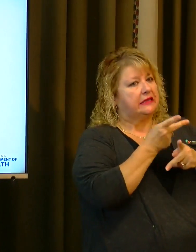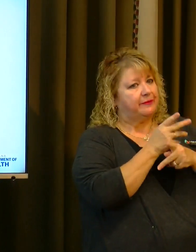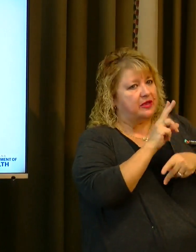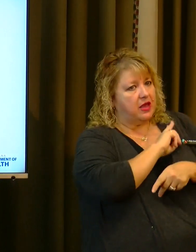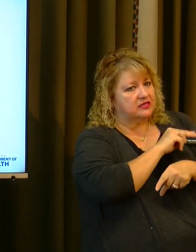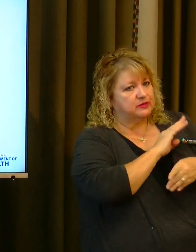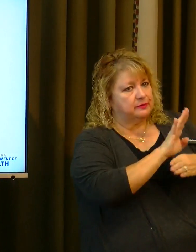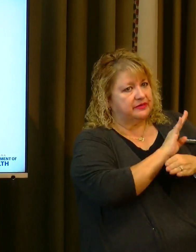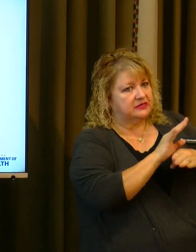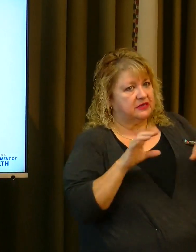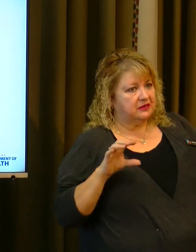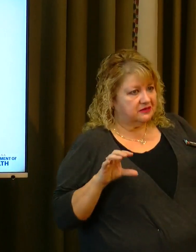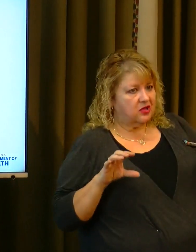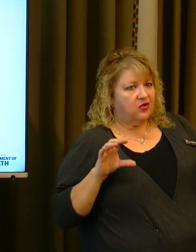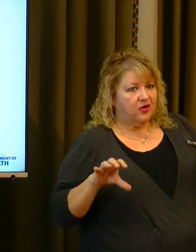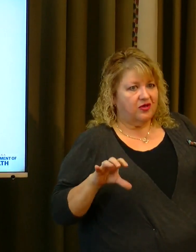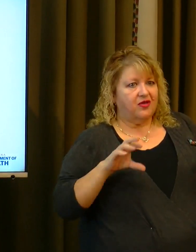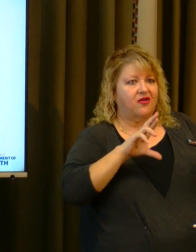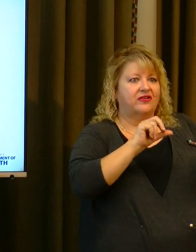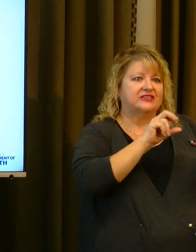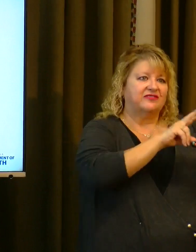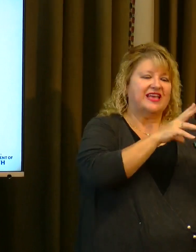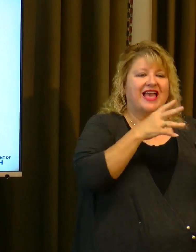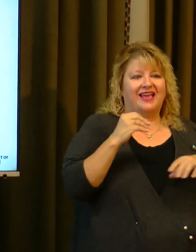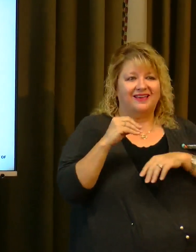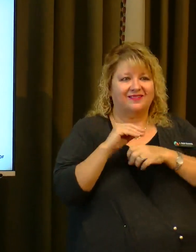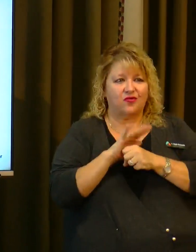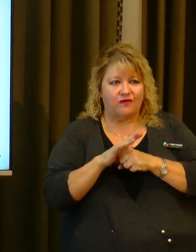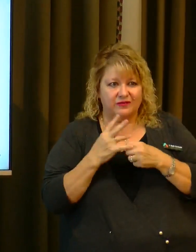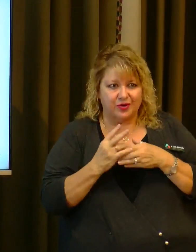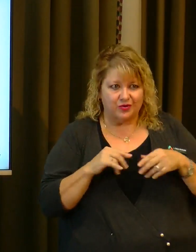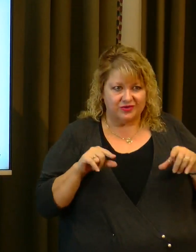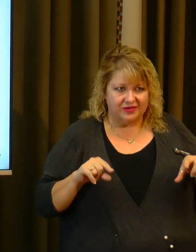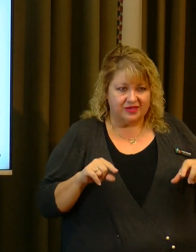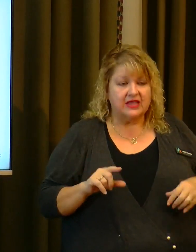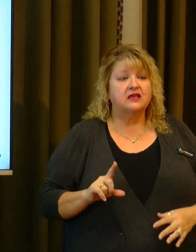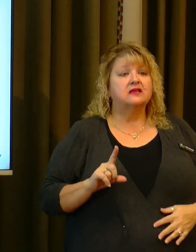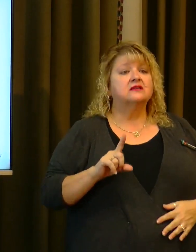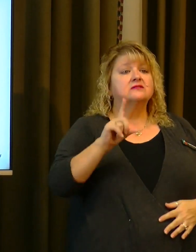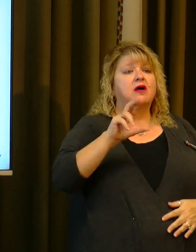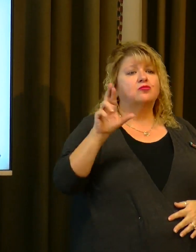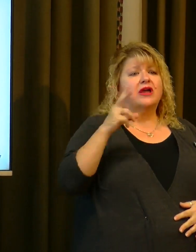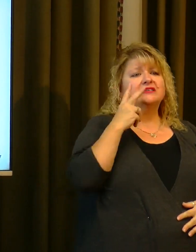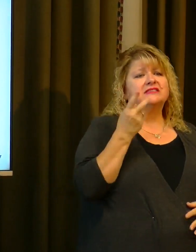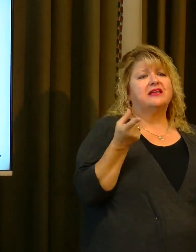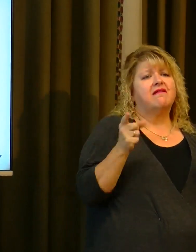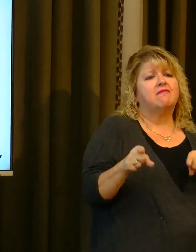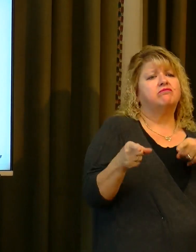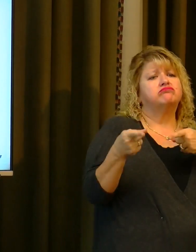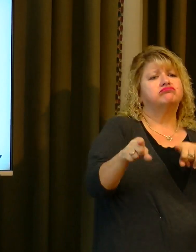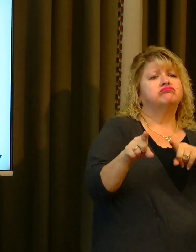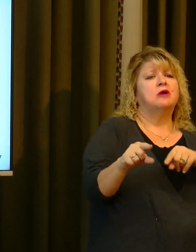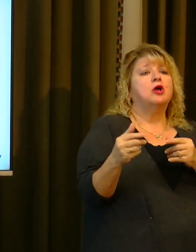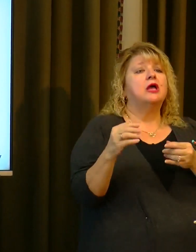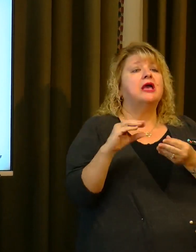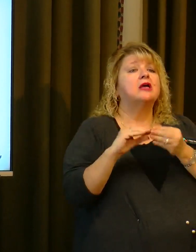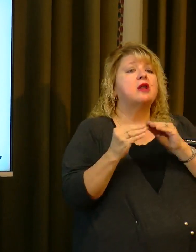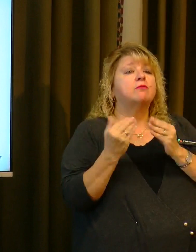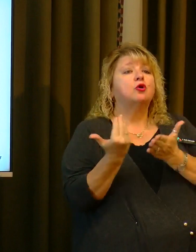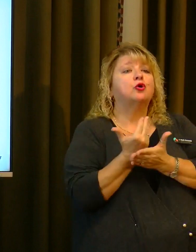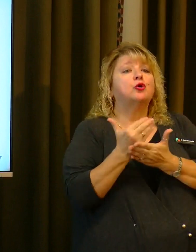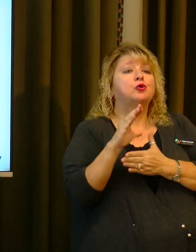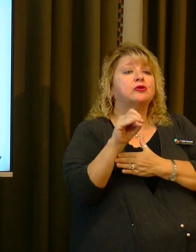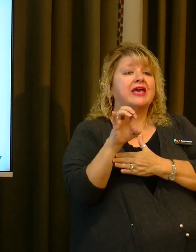that's compounding the challenge right now. On the top right-hand side, you'll see incidence. This is the number of new cases of